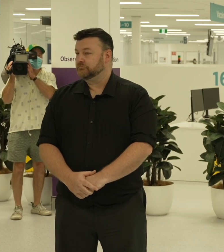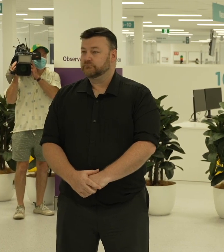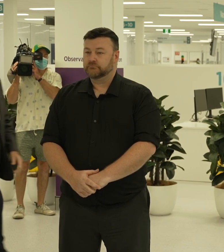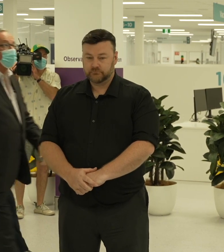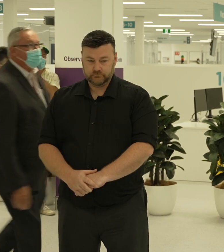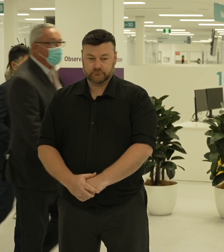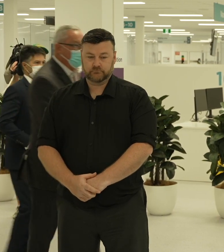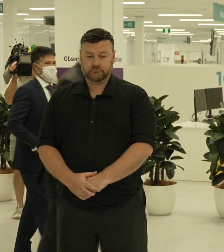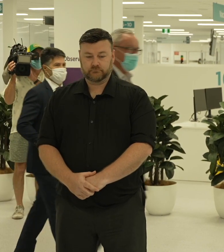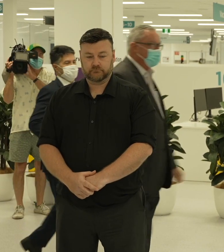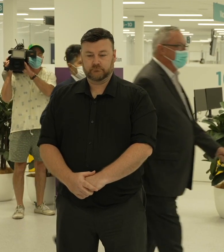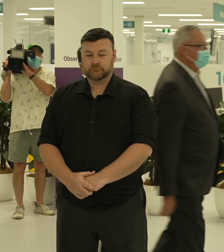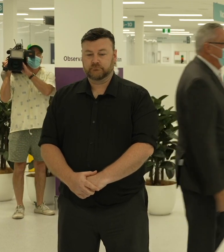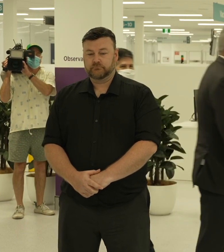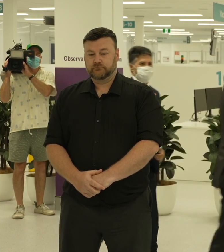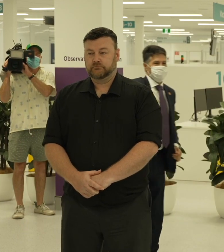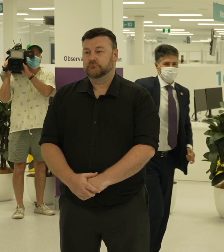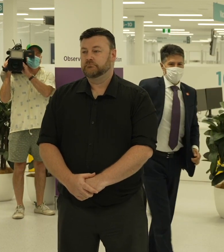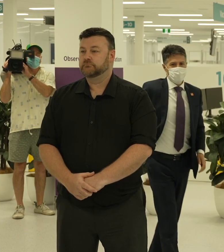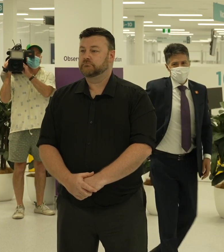Anytime, Brad. Oh, sorry, thank you.